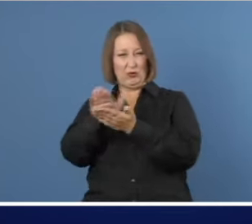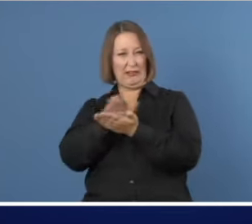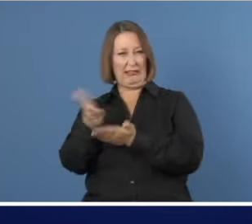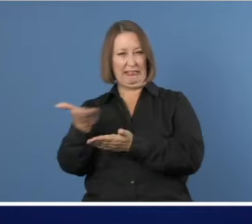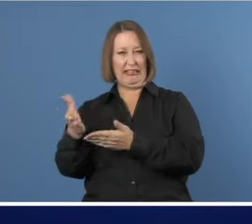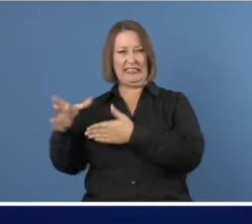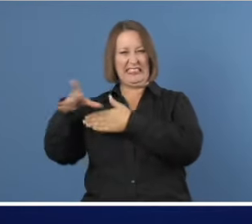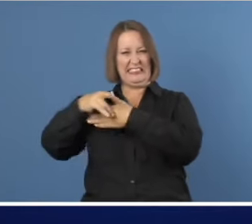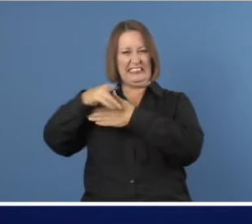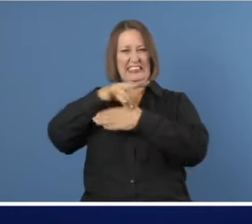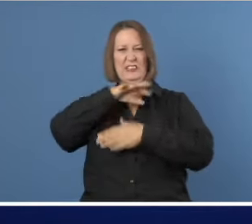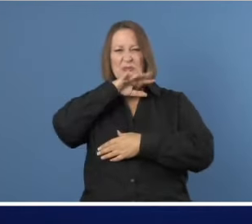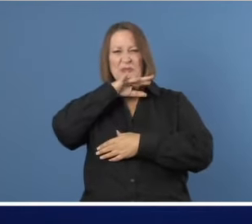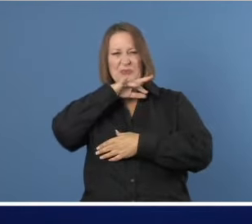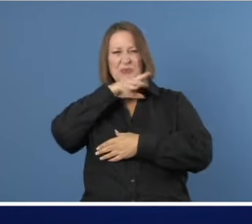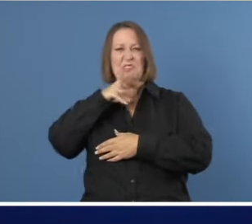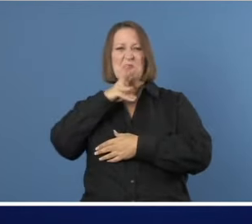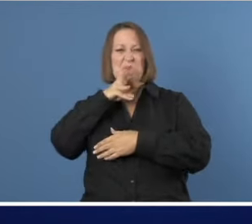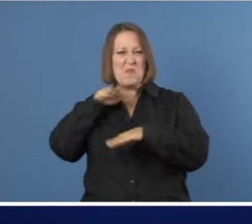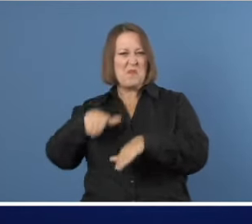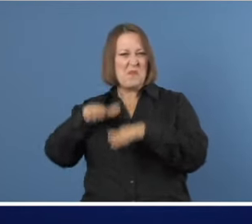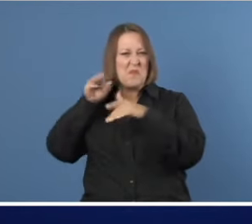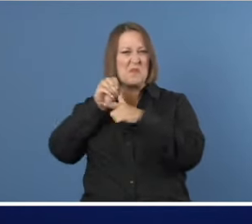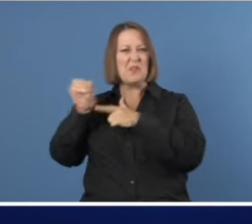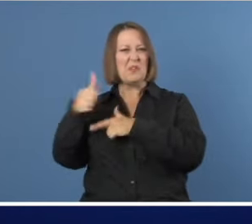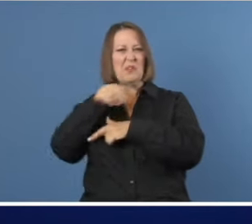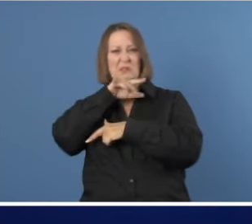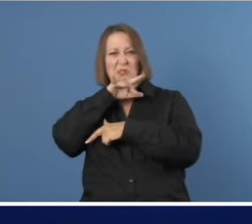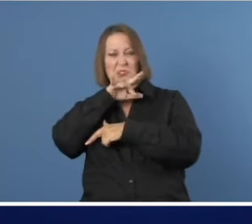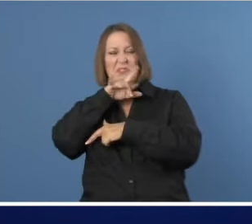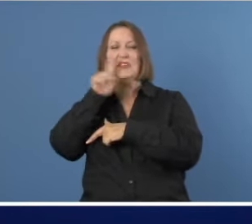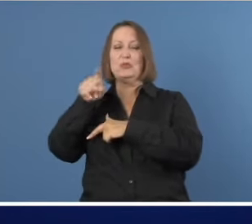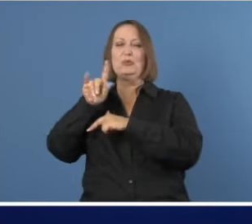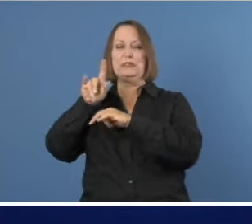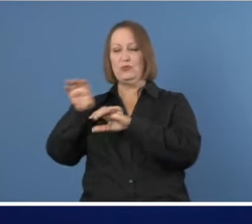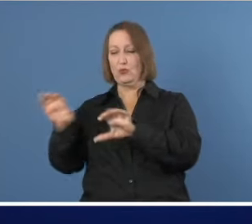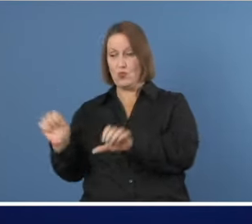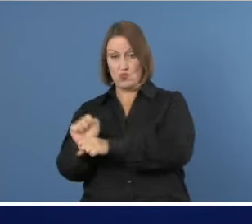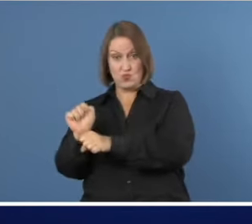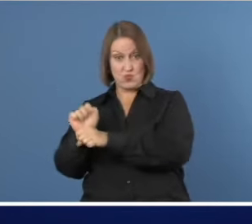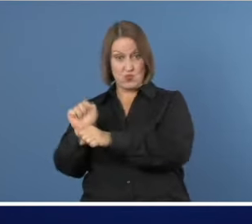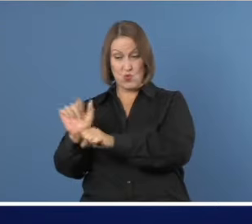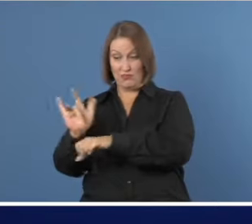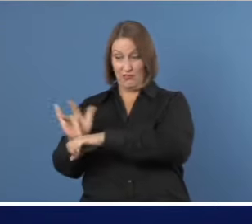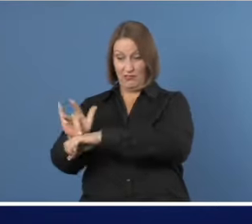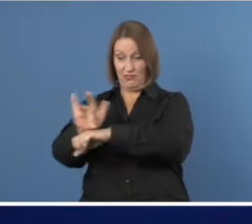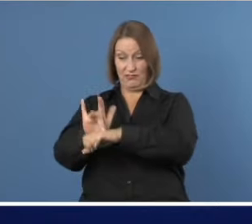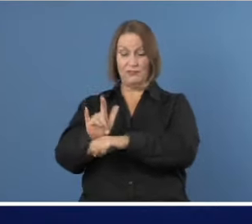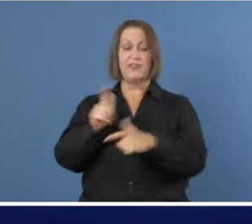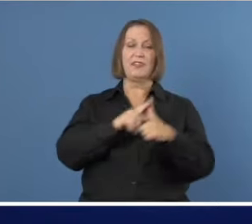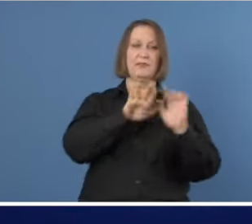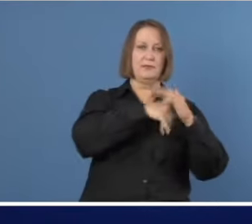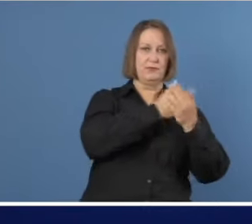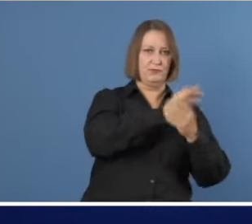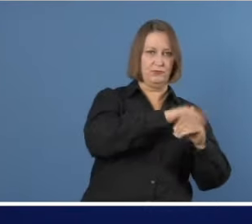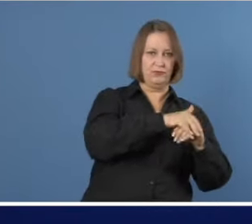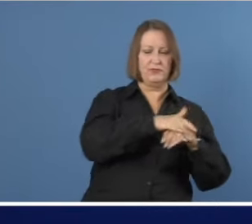Wash your hands thoroughly with soap and clean water often when working in